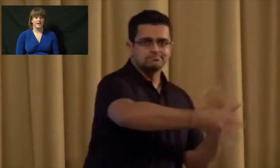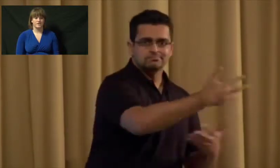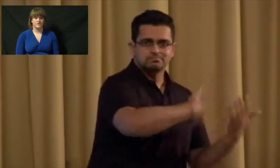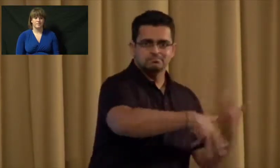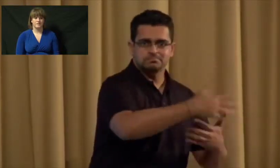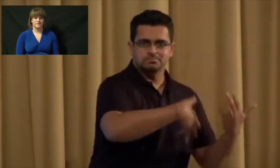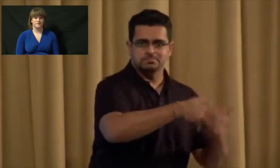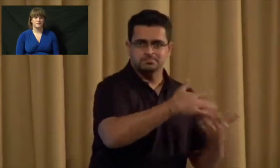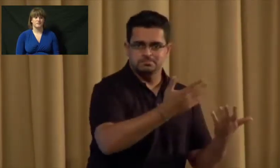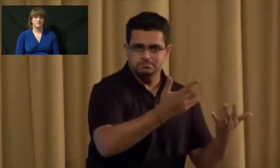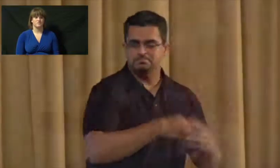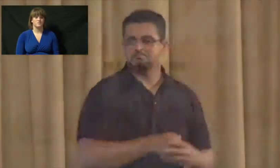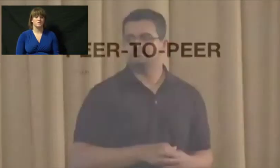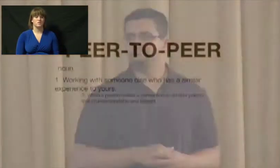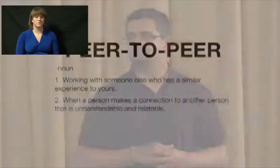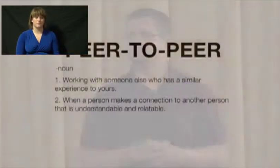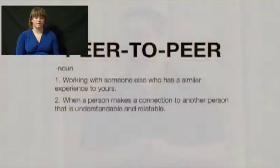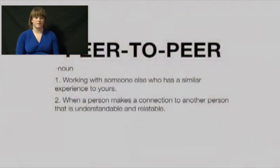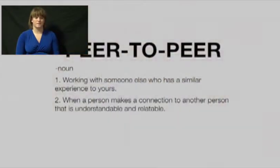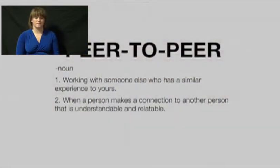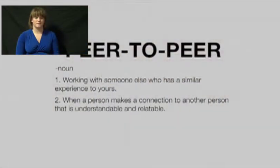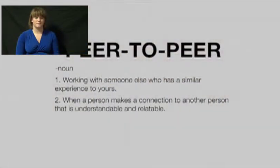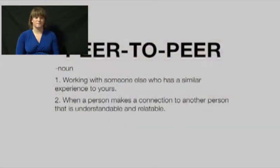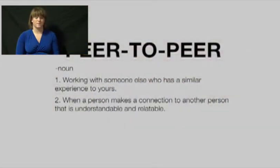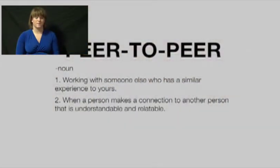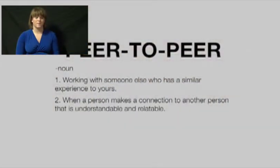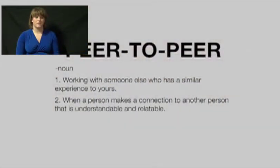Education limits, social limits.